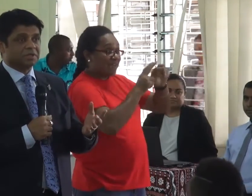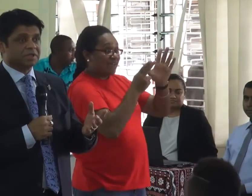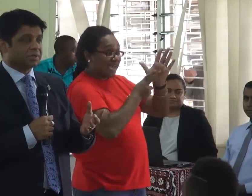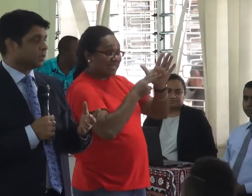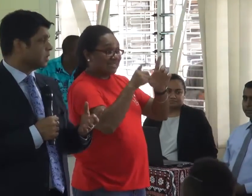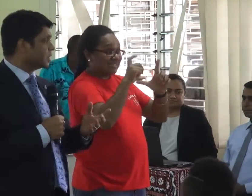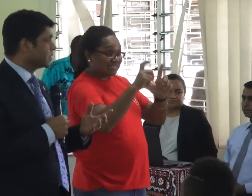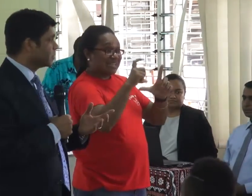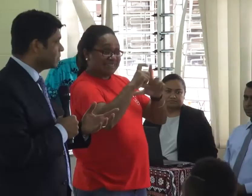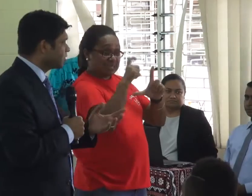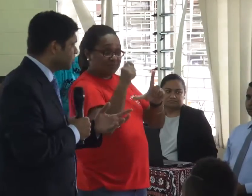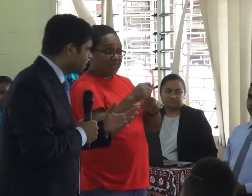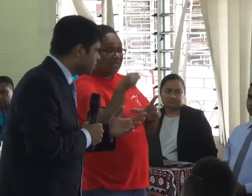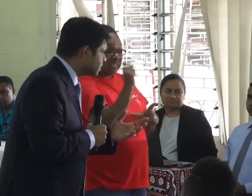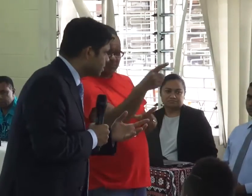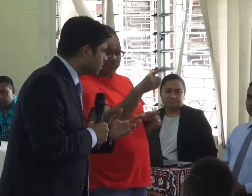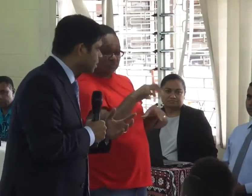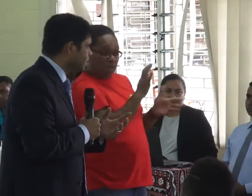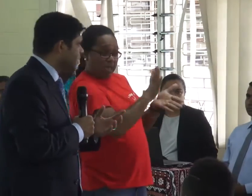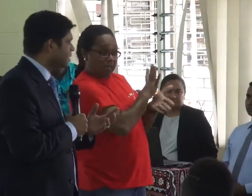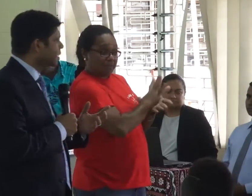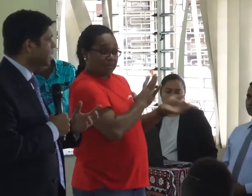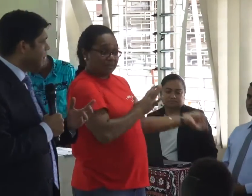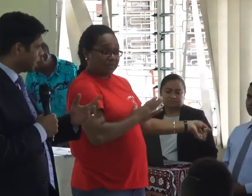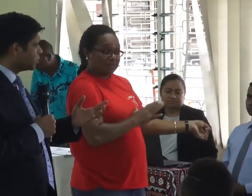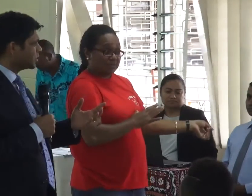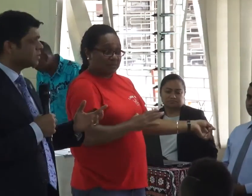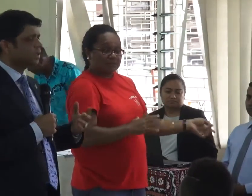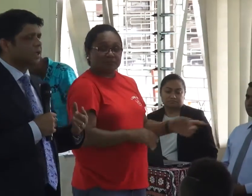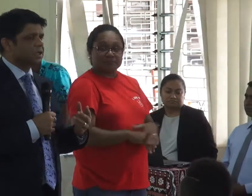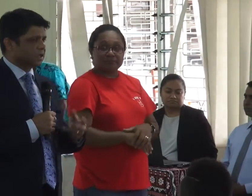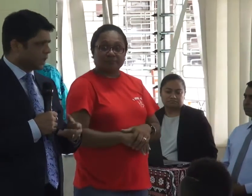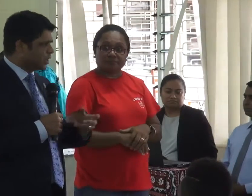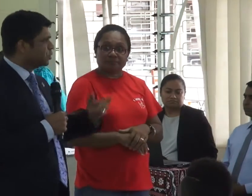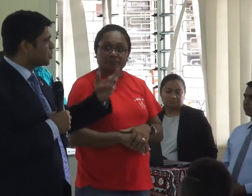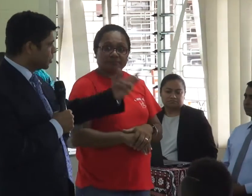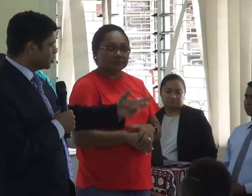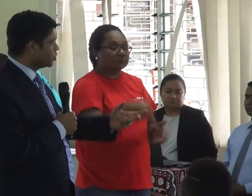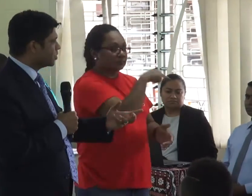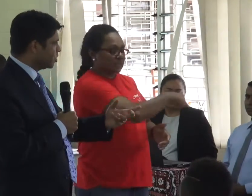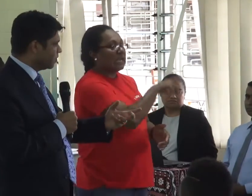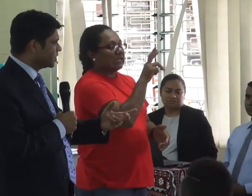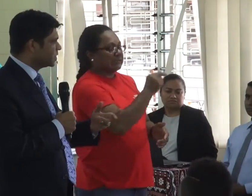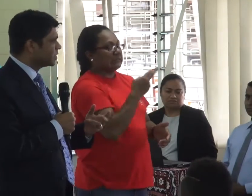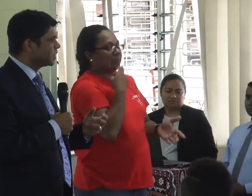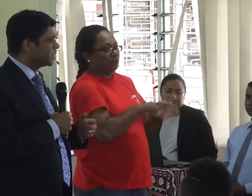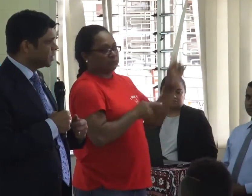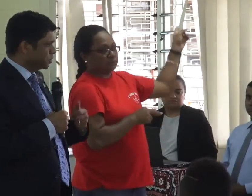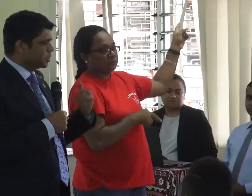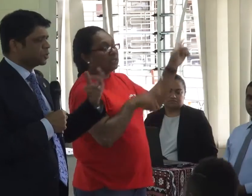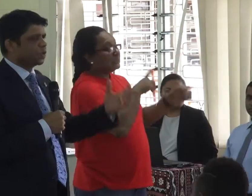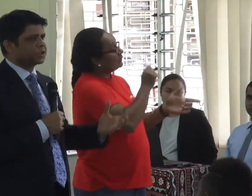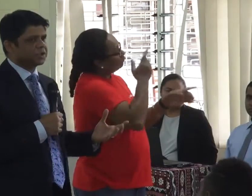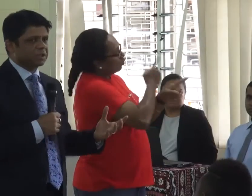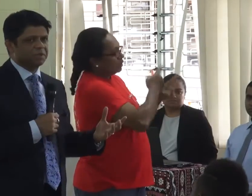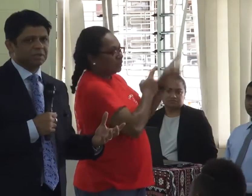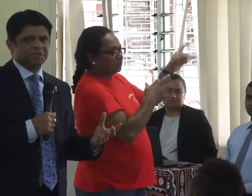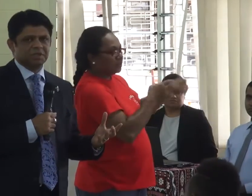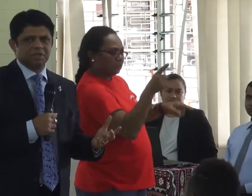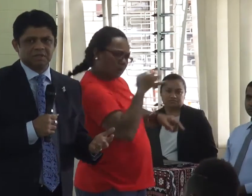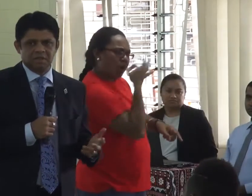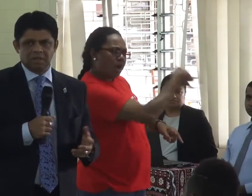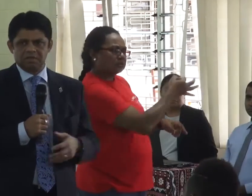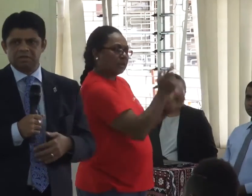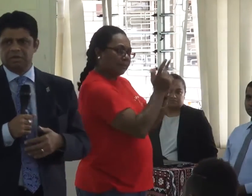council, the National Disabled Association Council, that they need to go and talk to the officers, that you need to question them